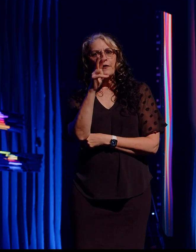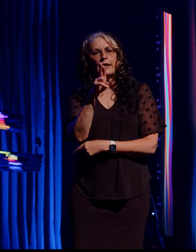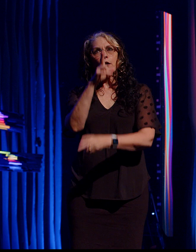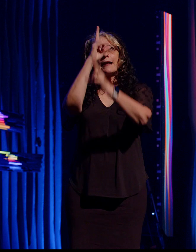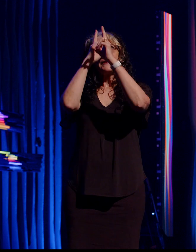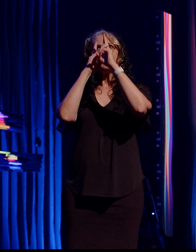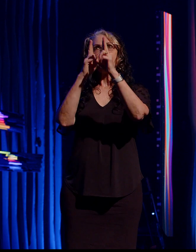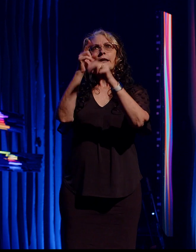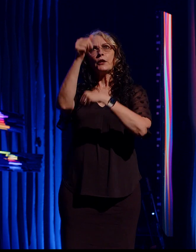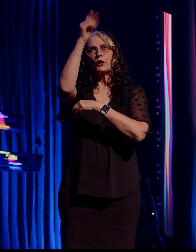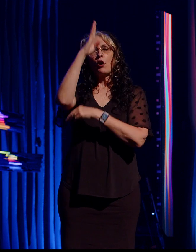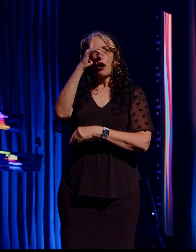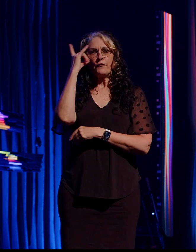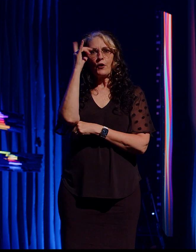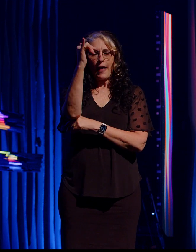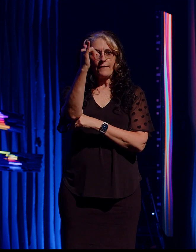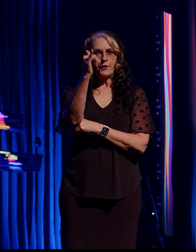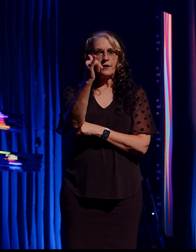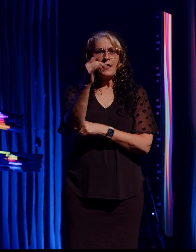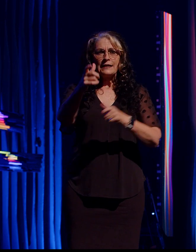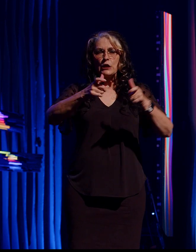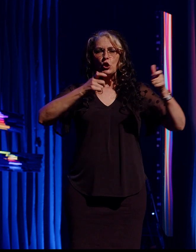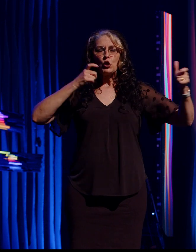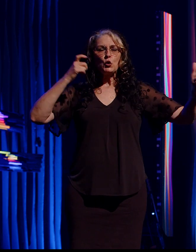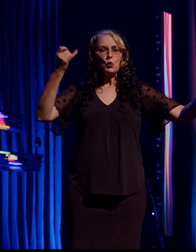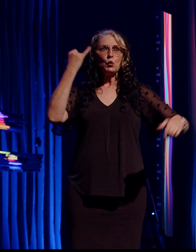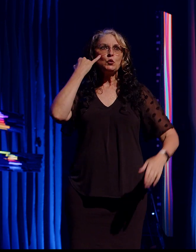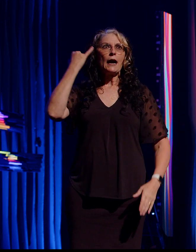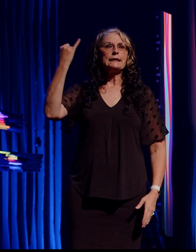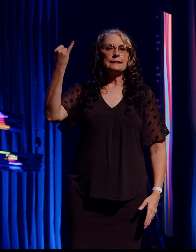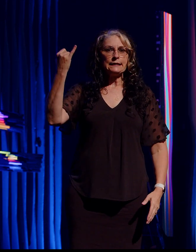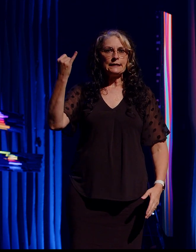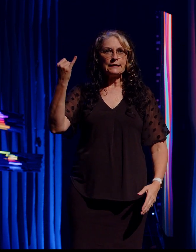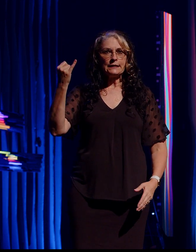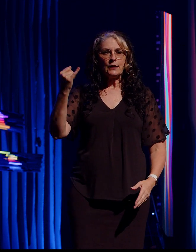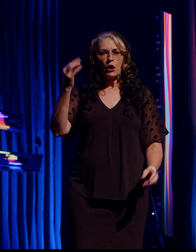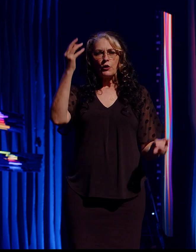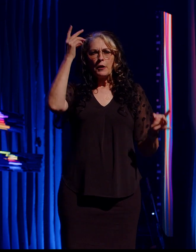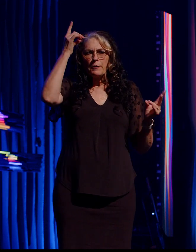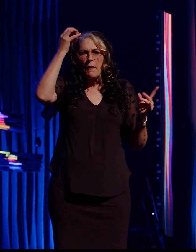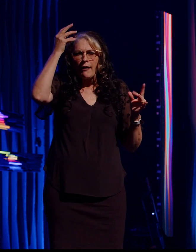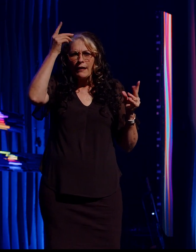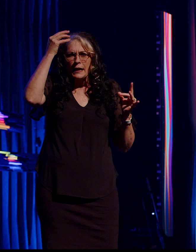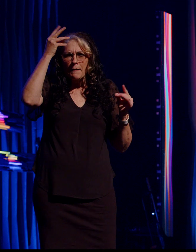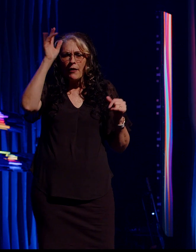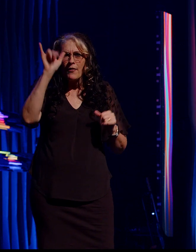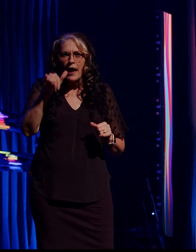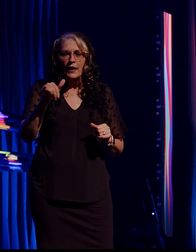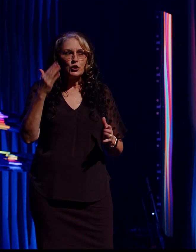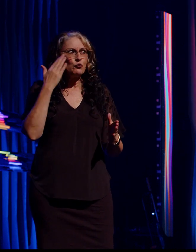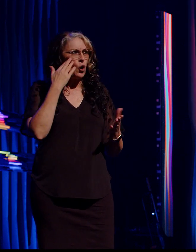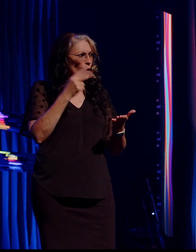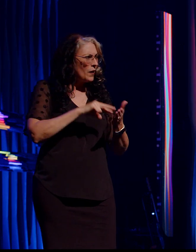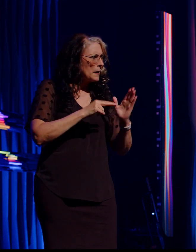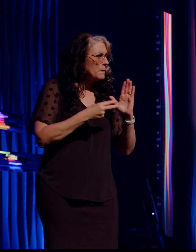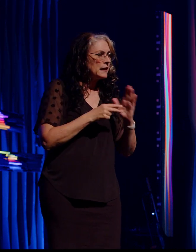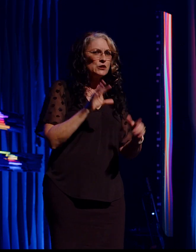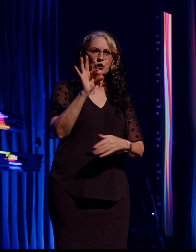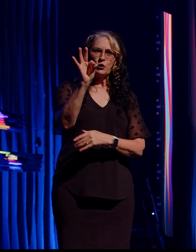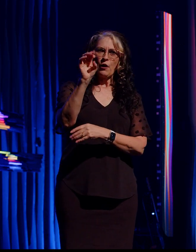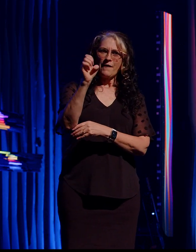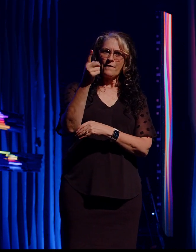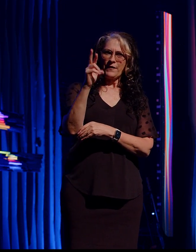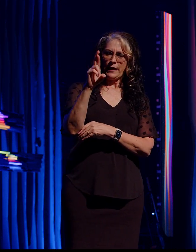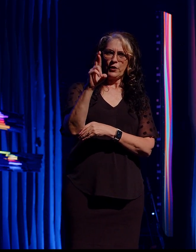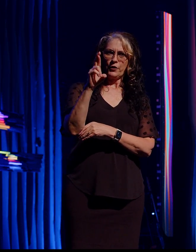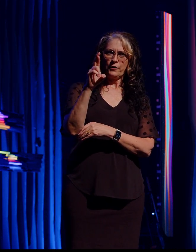forever, because it's just such a big idea. Have you gotten your mind around it? Do you know what it means to fear God